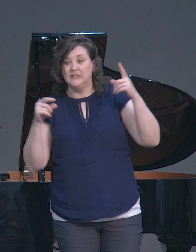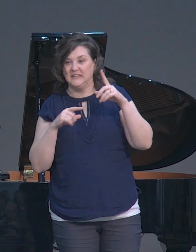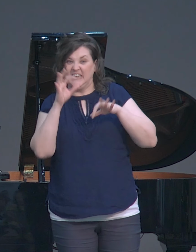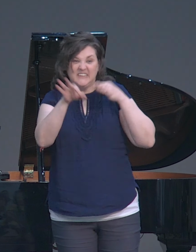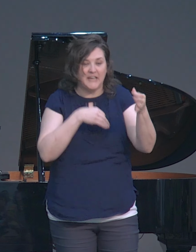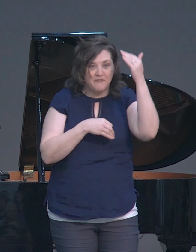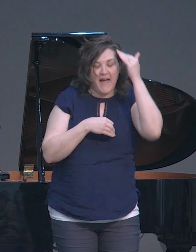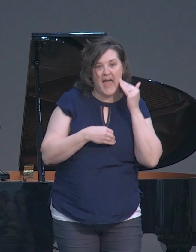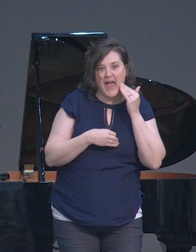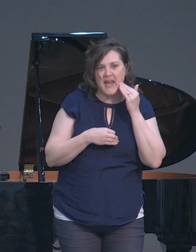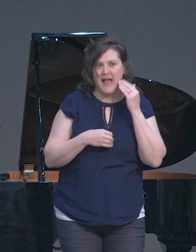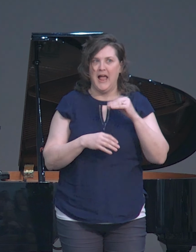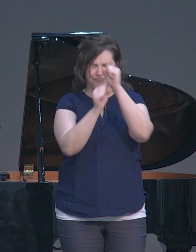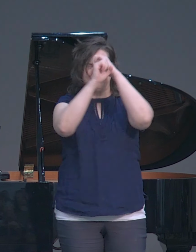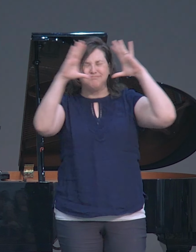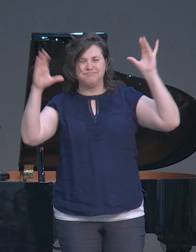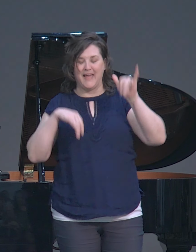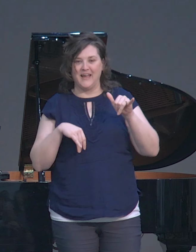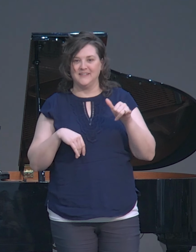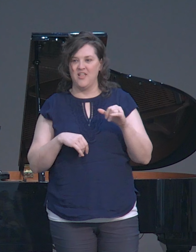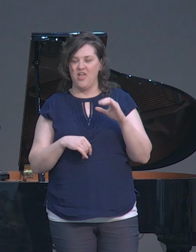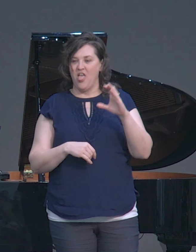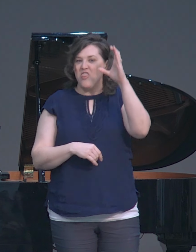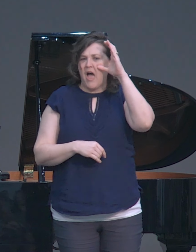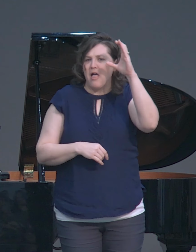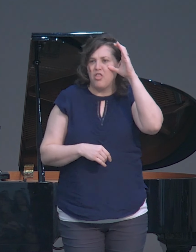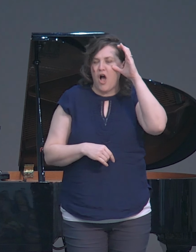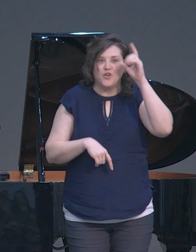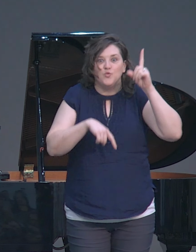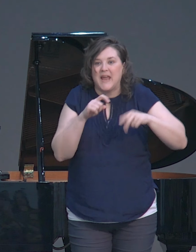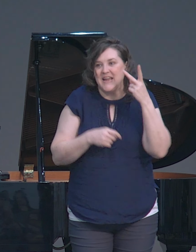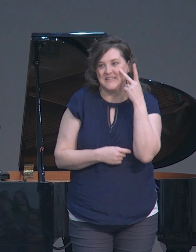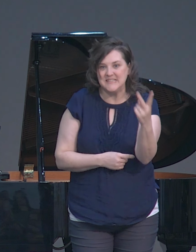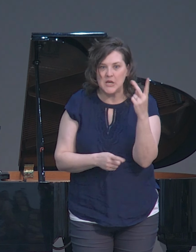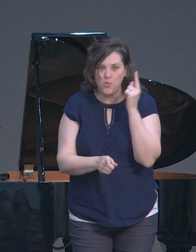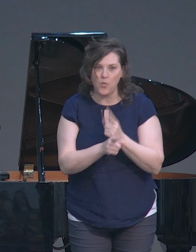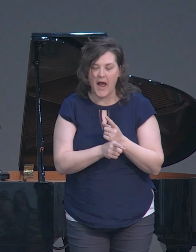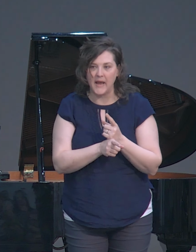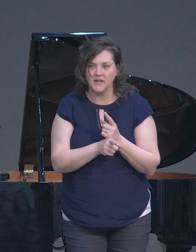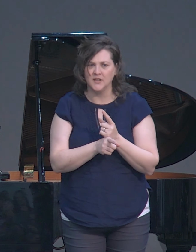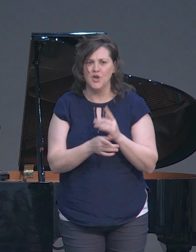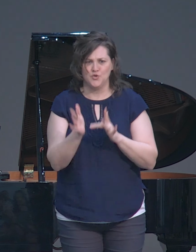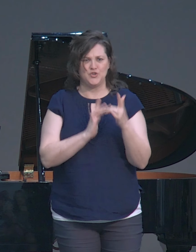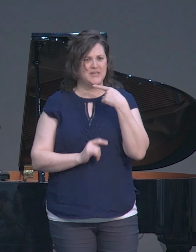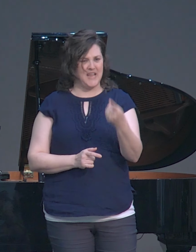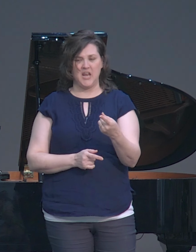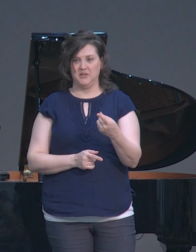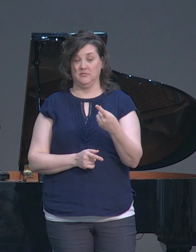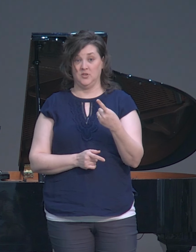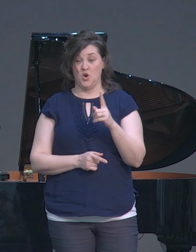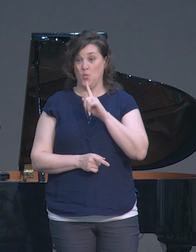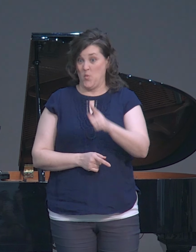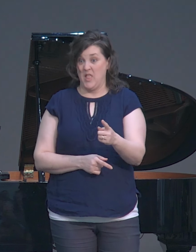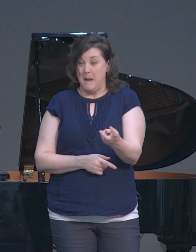That's the picture that I get. You know, a log makes you unable to see at all. And Jesus is basically saying, you're blind by your own